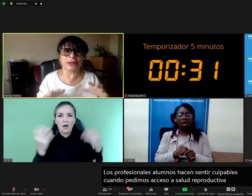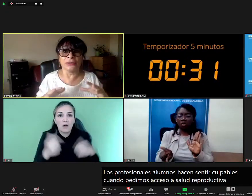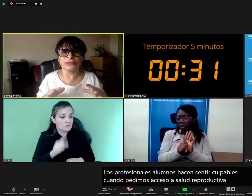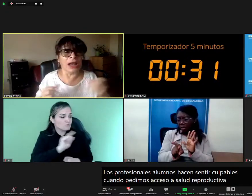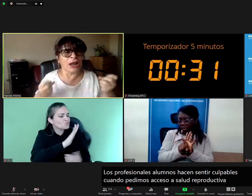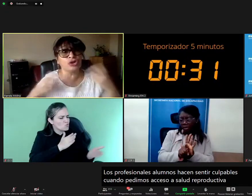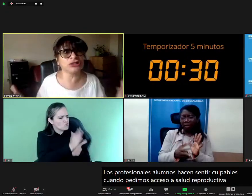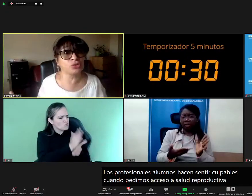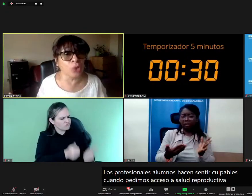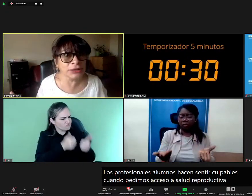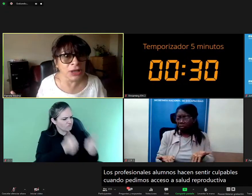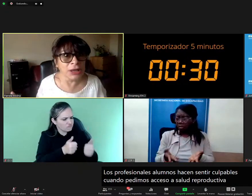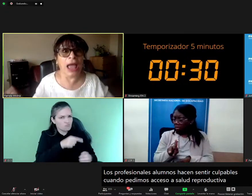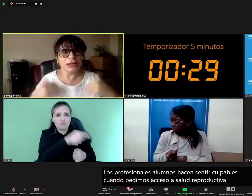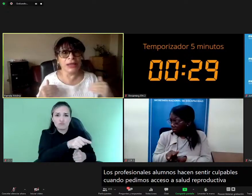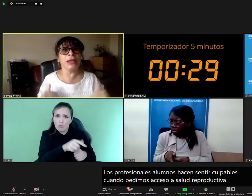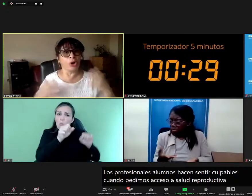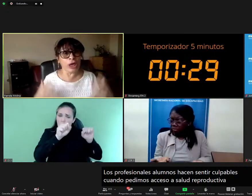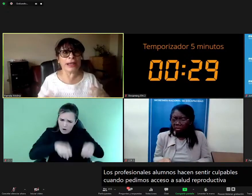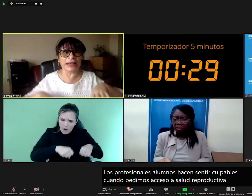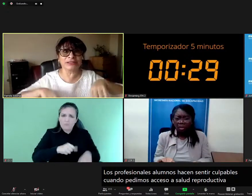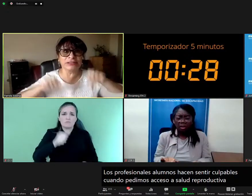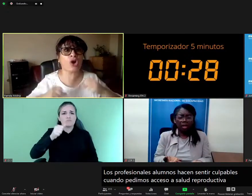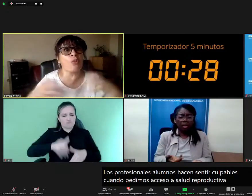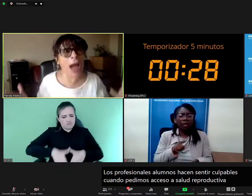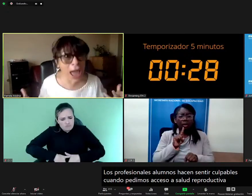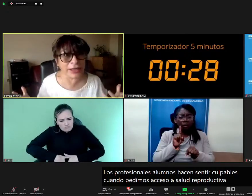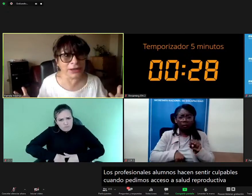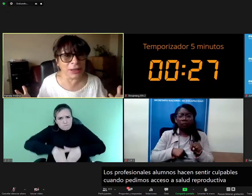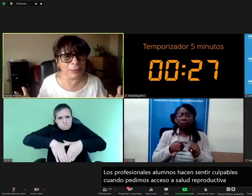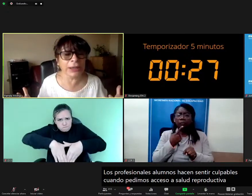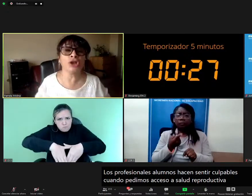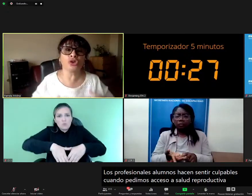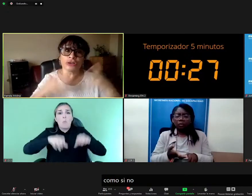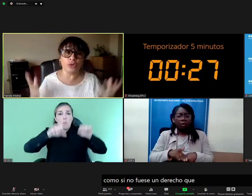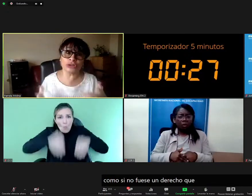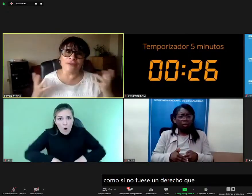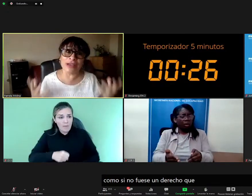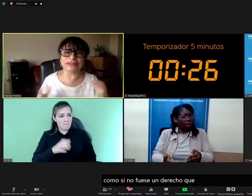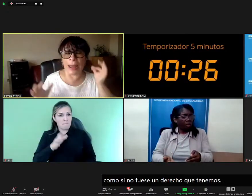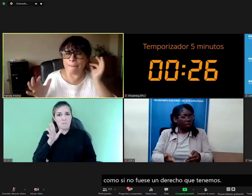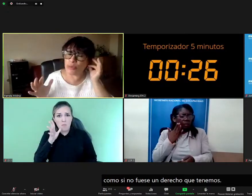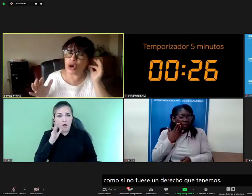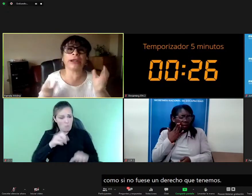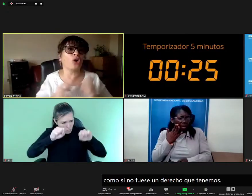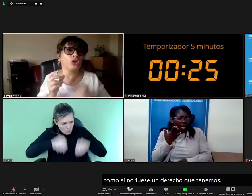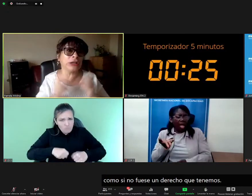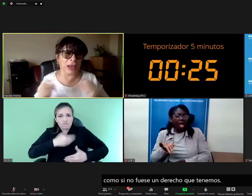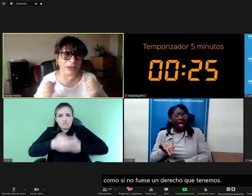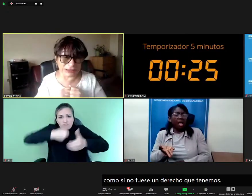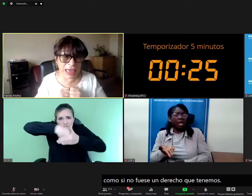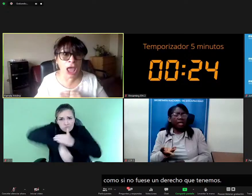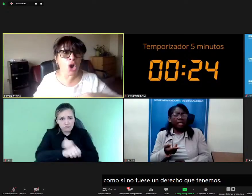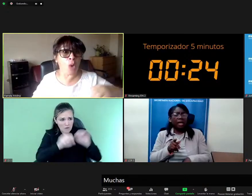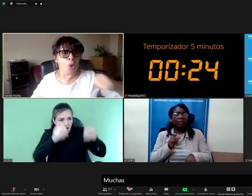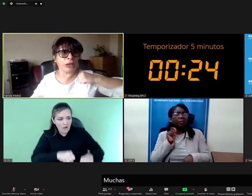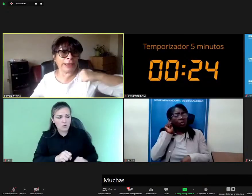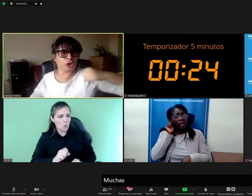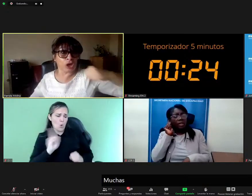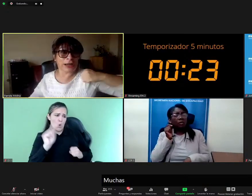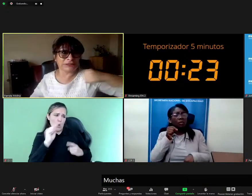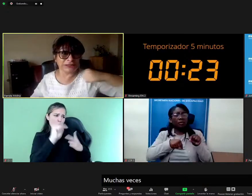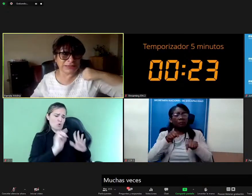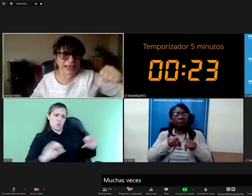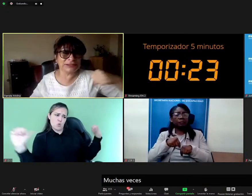women with disability cannot have sexual relations we are human beings and people with